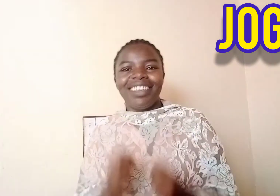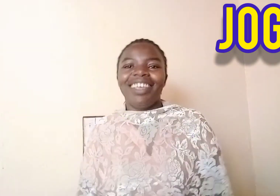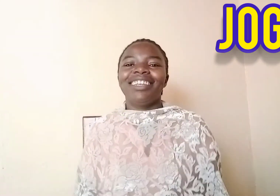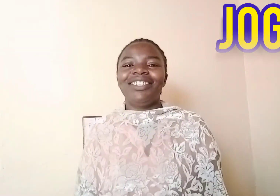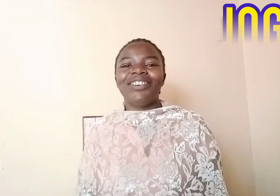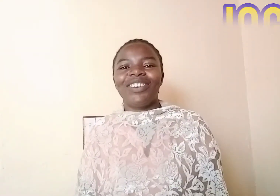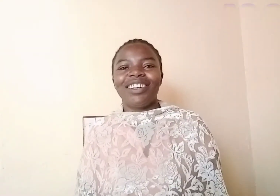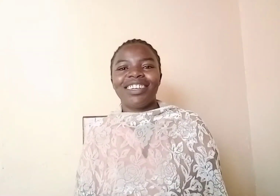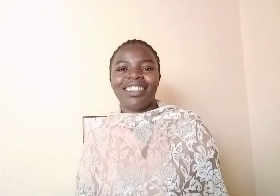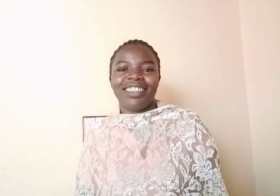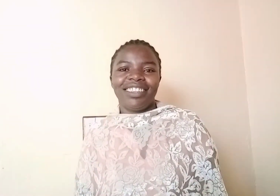Jog.